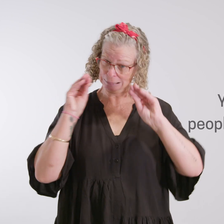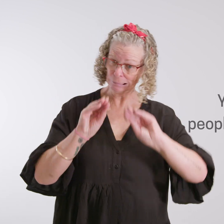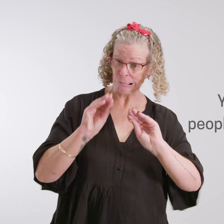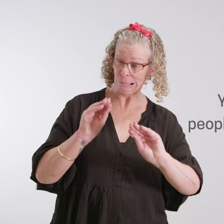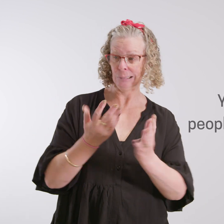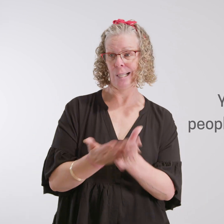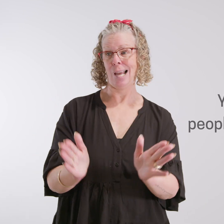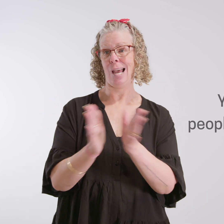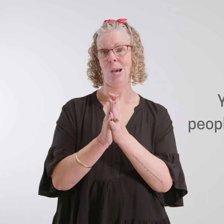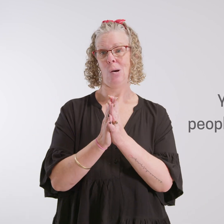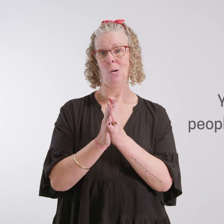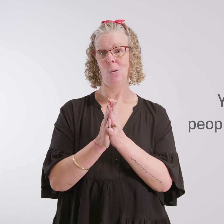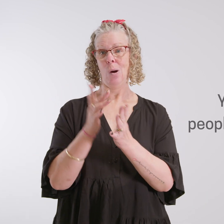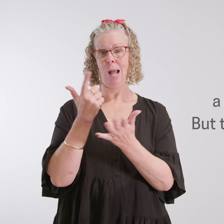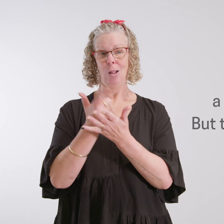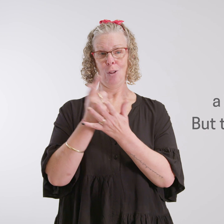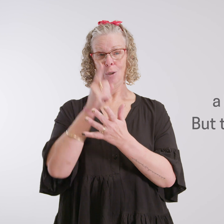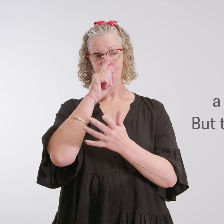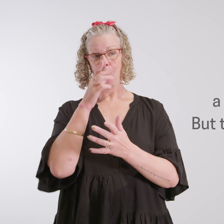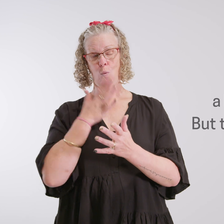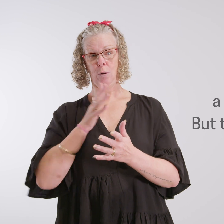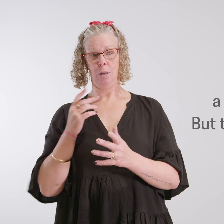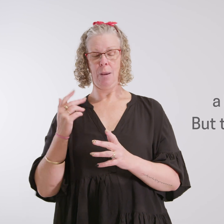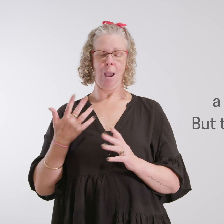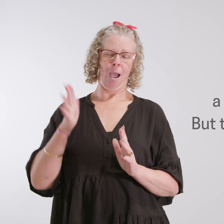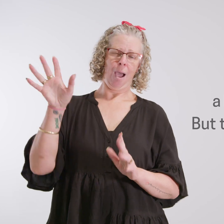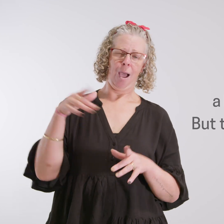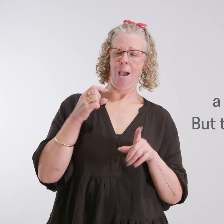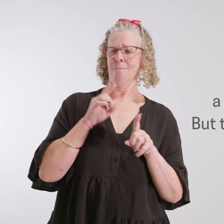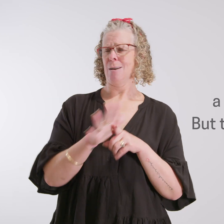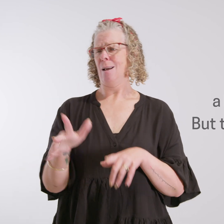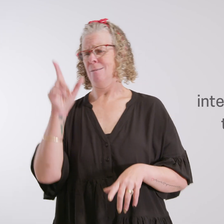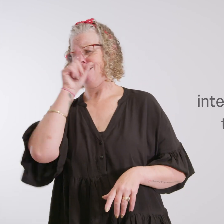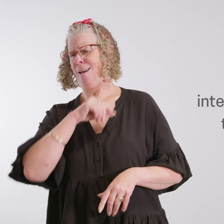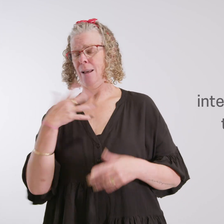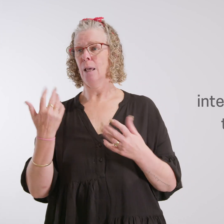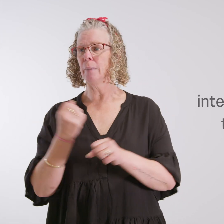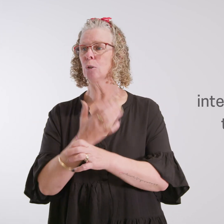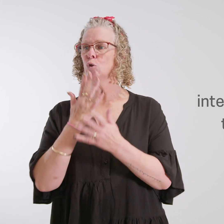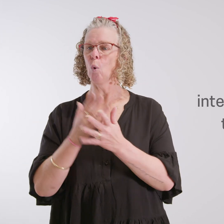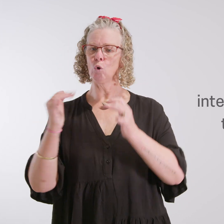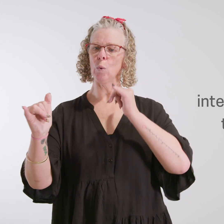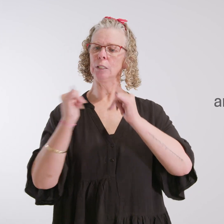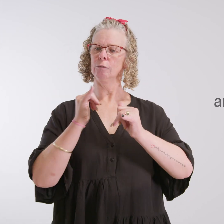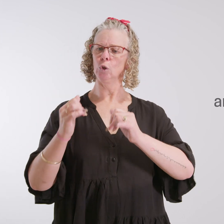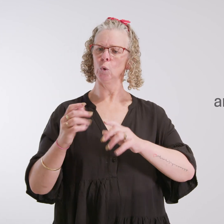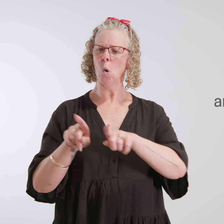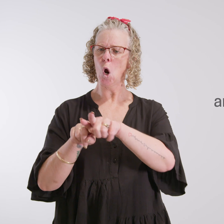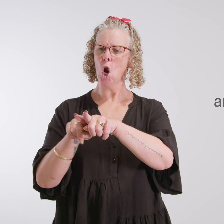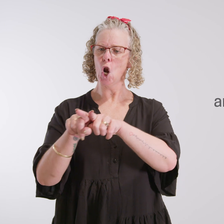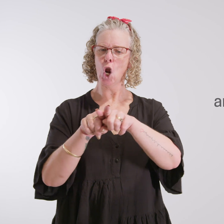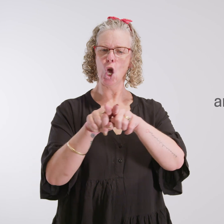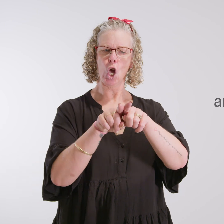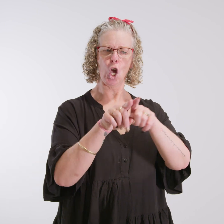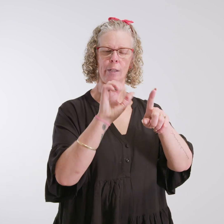know, a lot of people want to be heroes, a lot of volunteers, but they run you through interviews to make you think about that and the situations